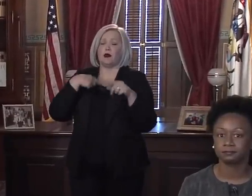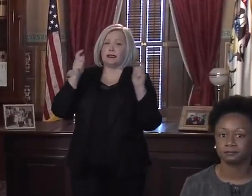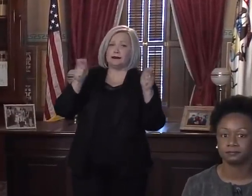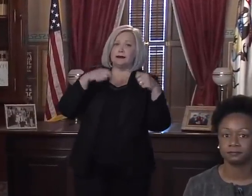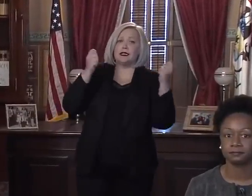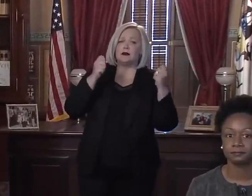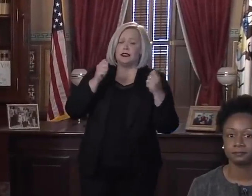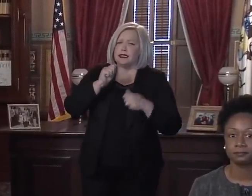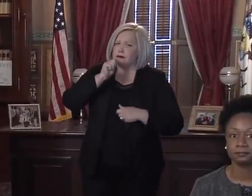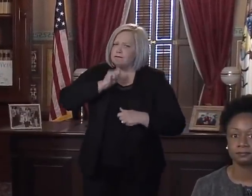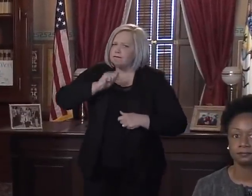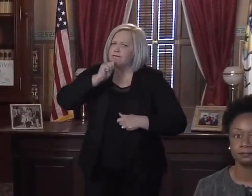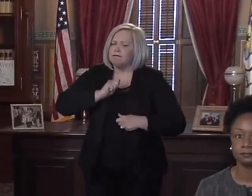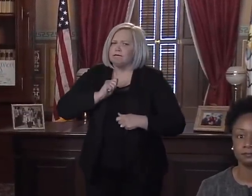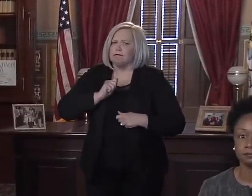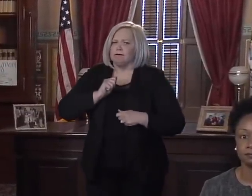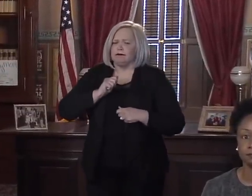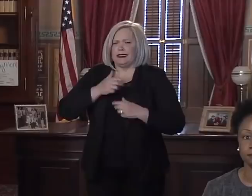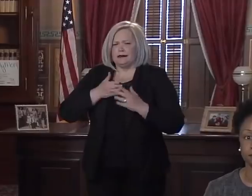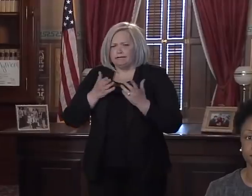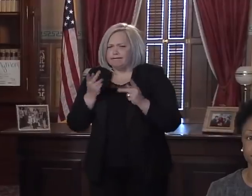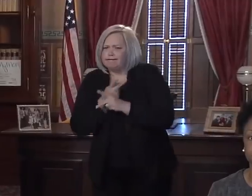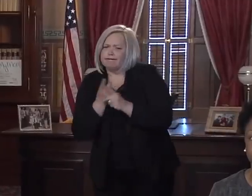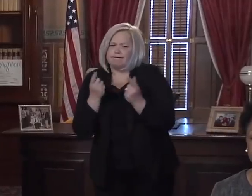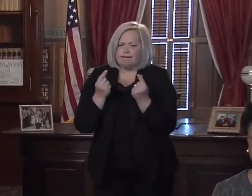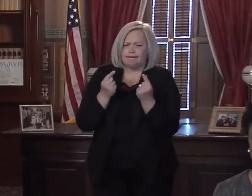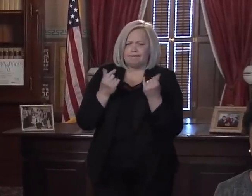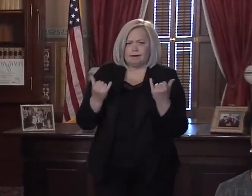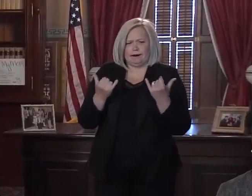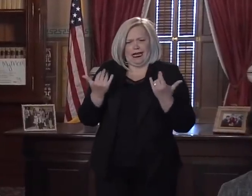we navigate these unsettling times.